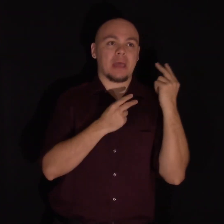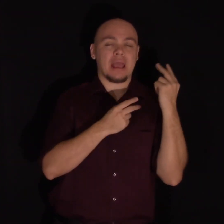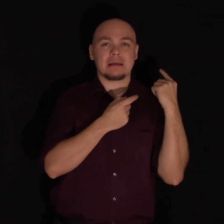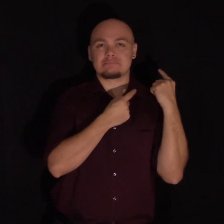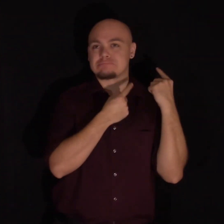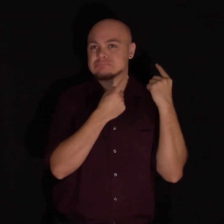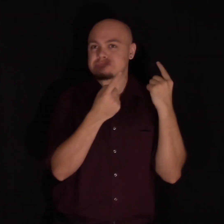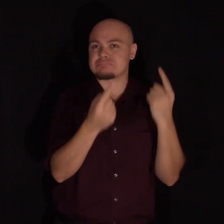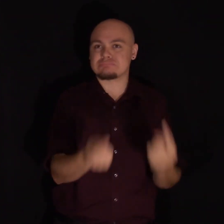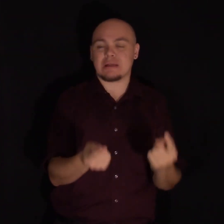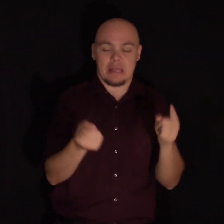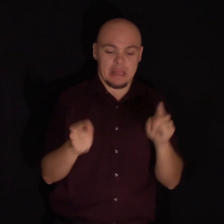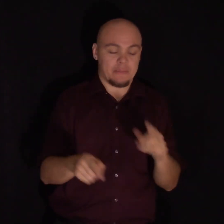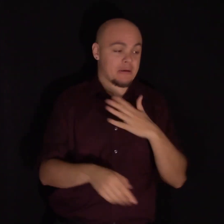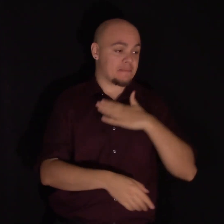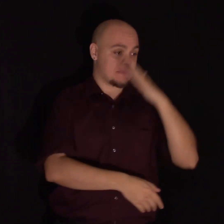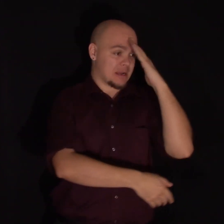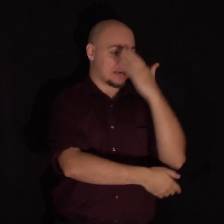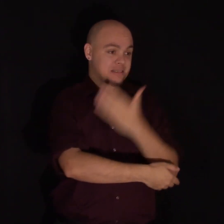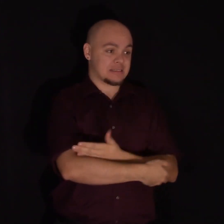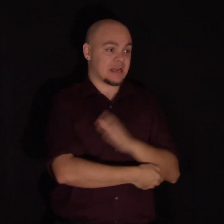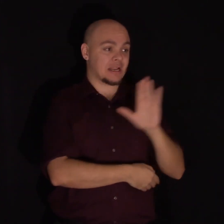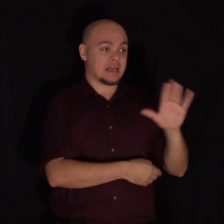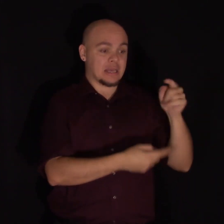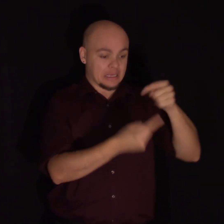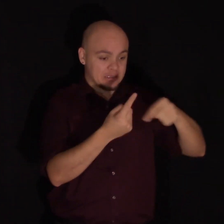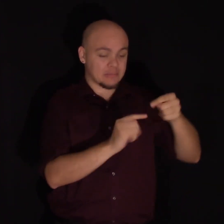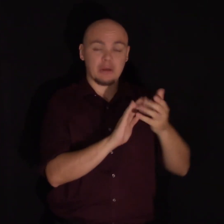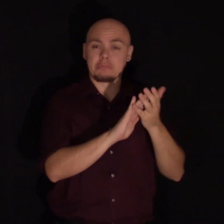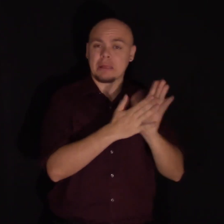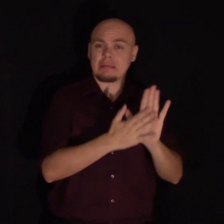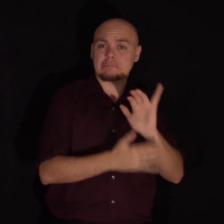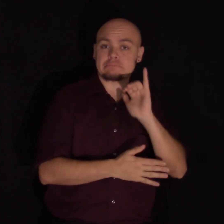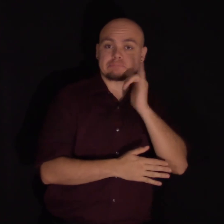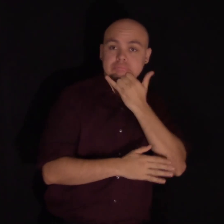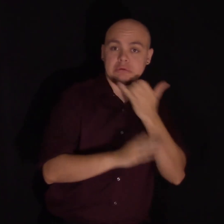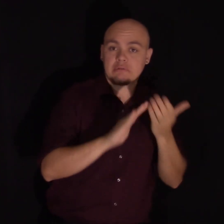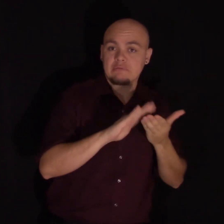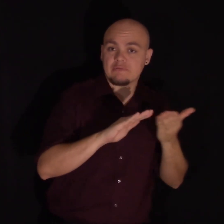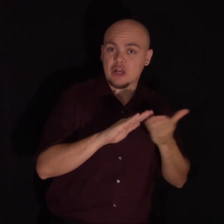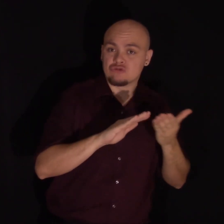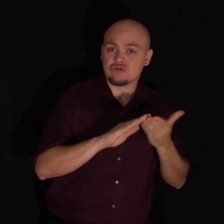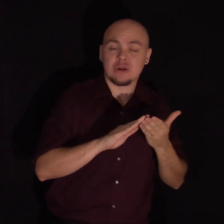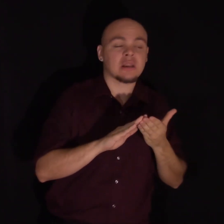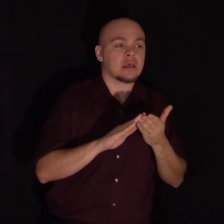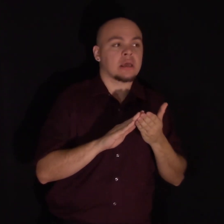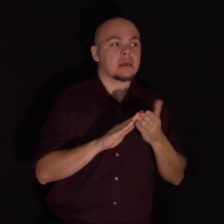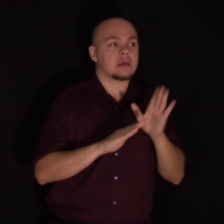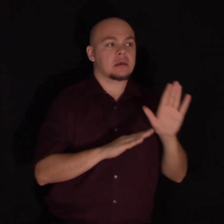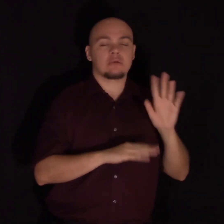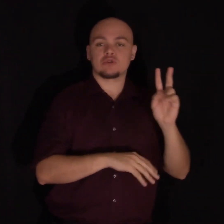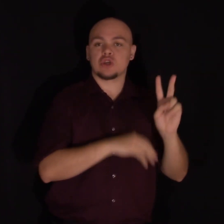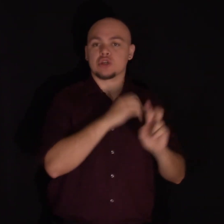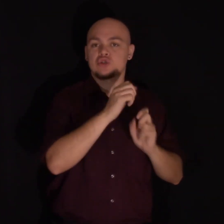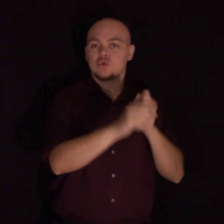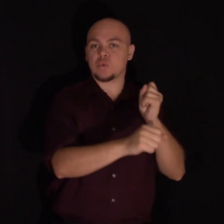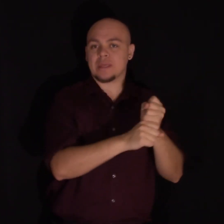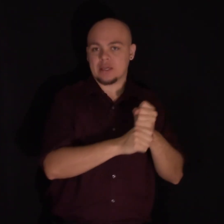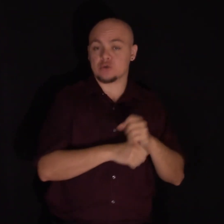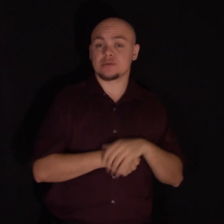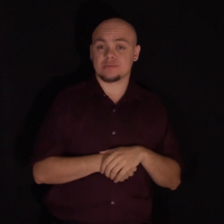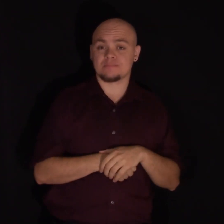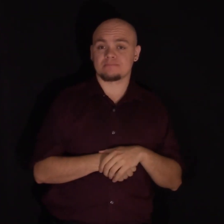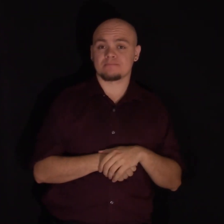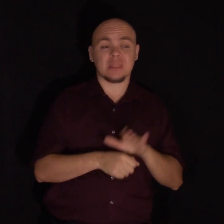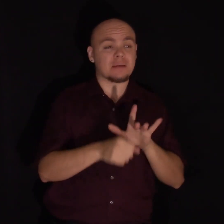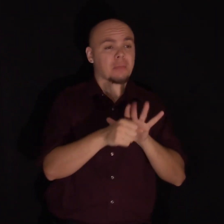could see that my son's spiral into dysfunction probably occurred over a period of about 2 years.